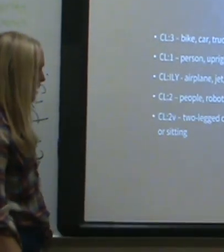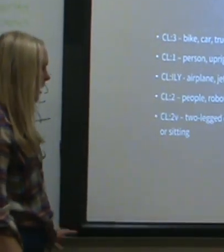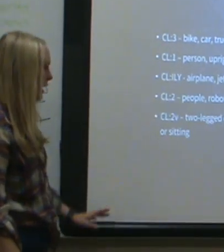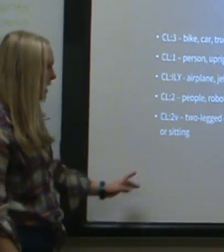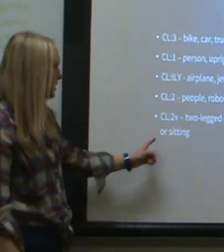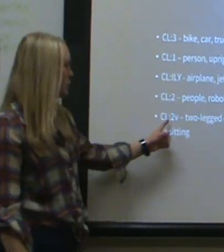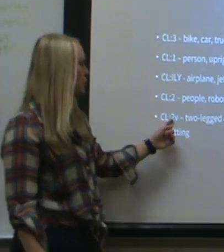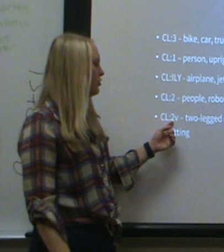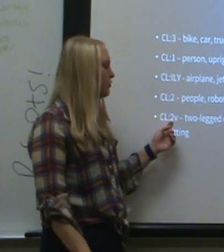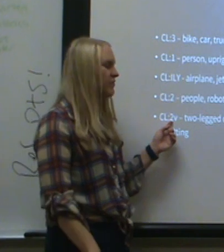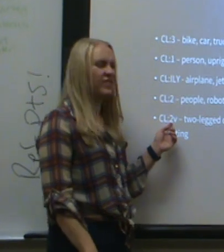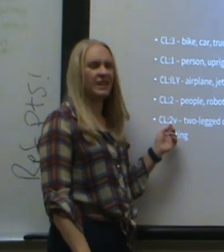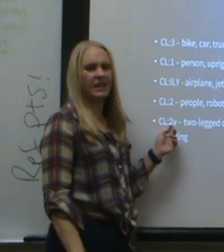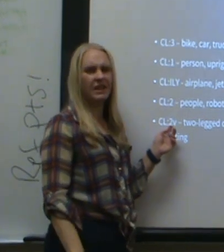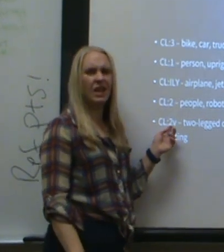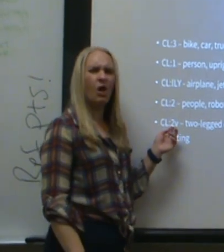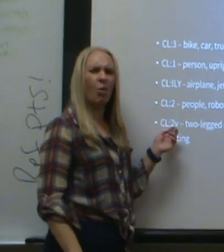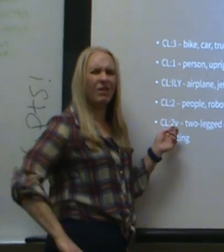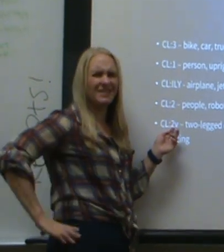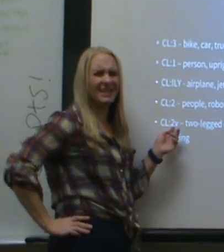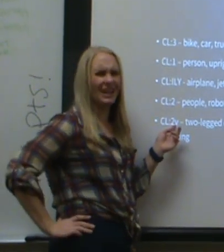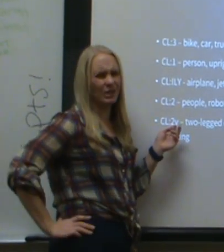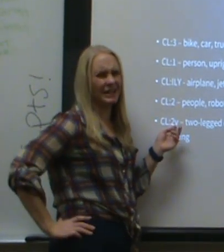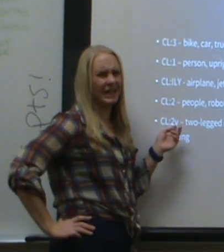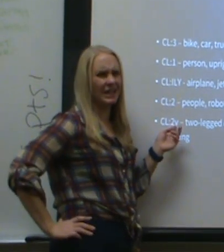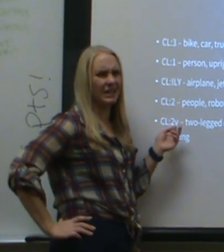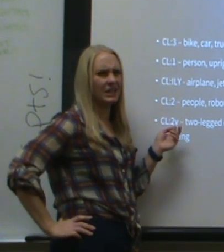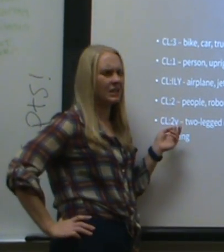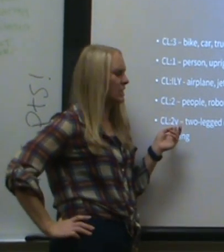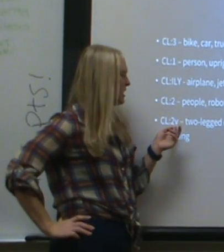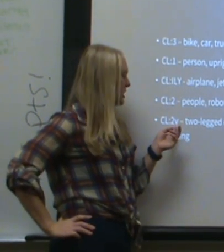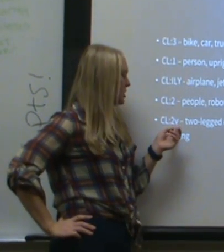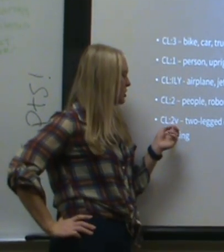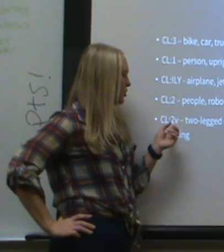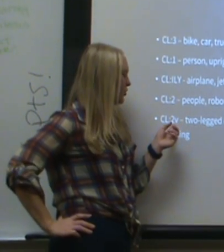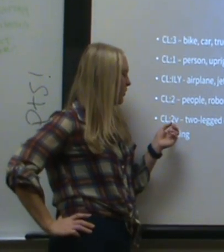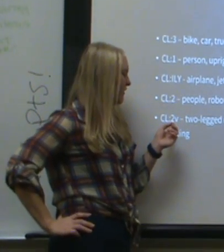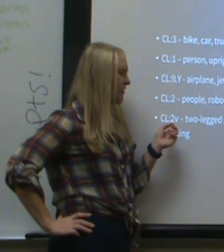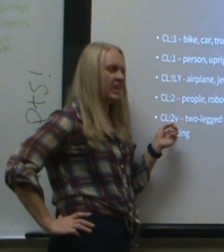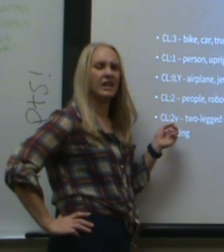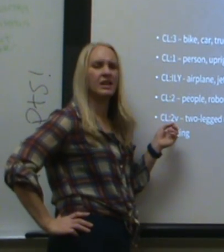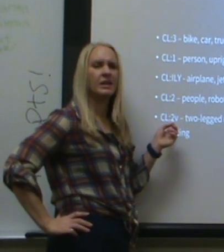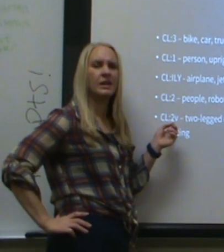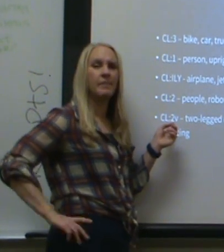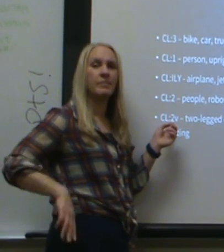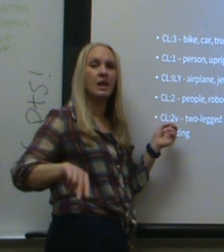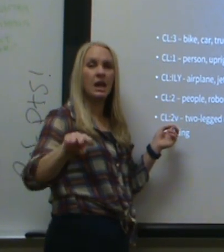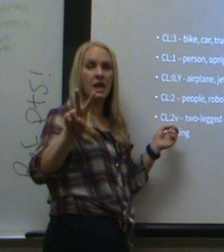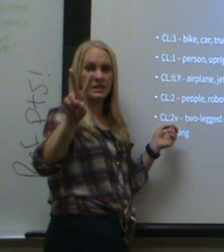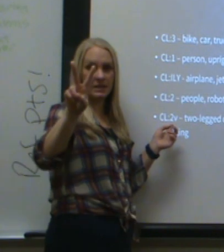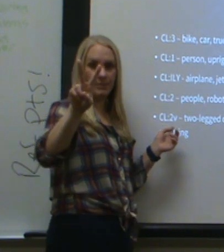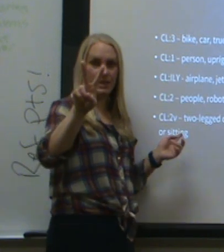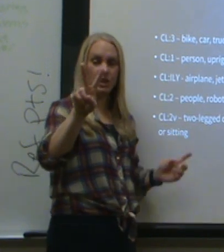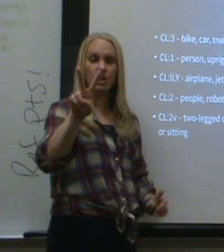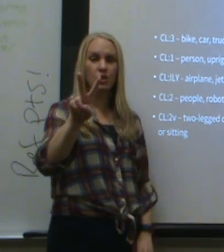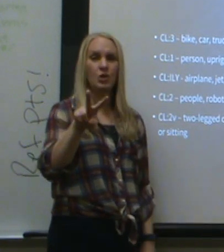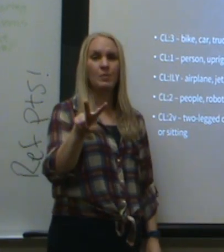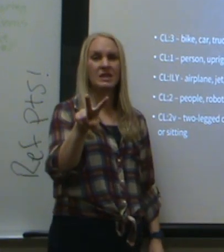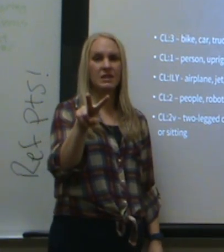All right, 2V. What does that look like? 2V. It's gonna be the 2, but it's gonna